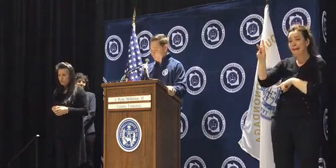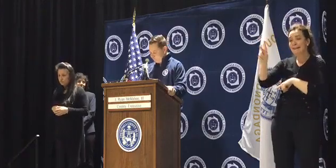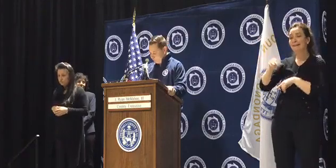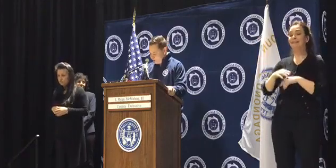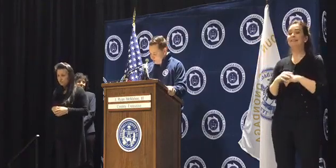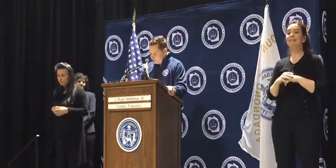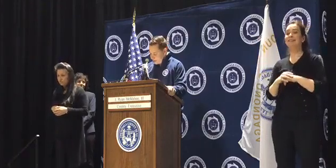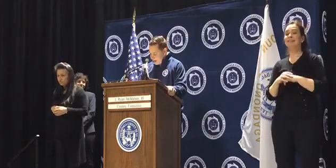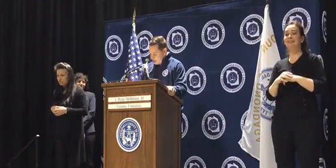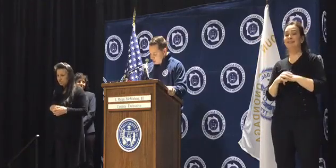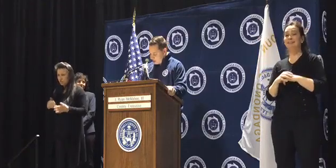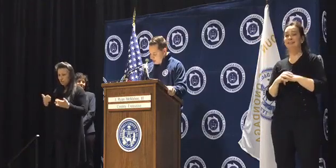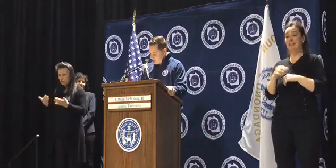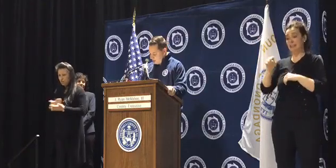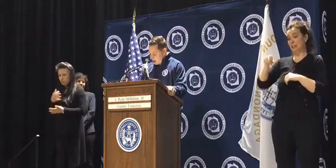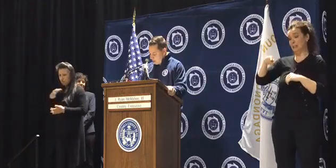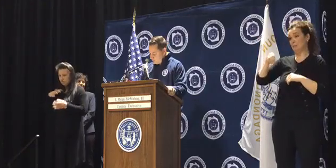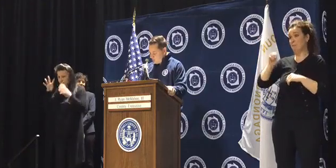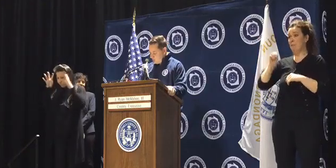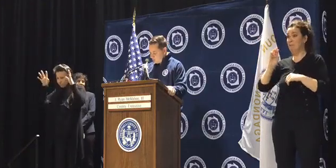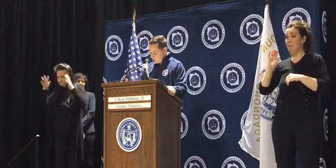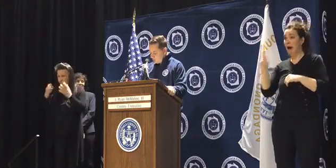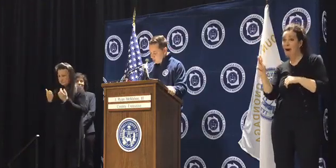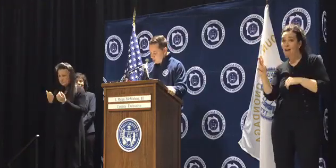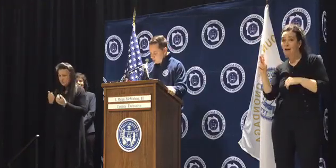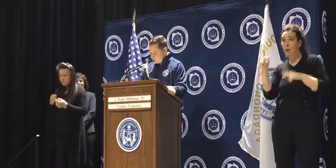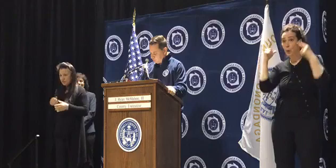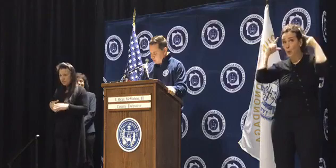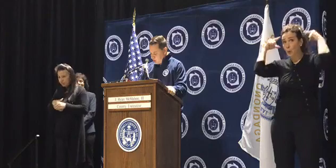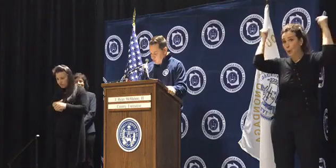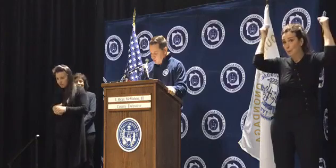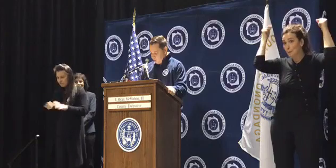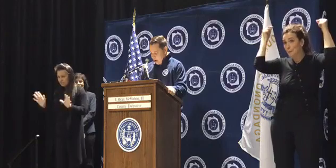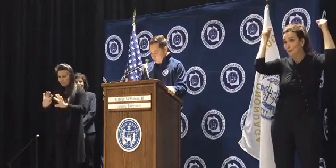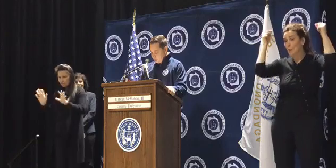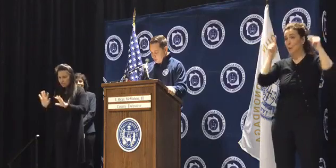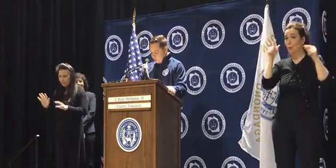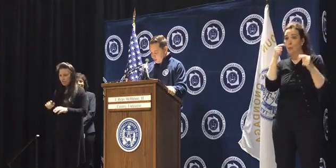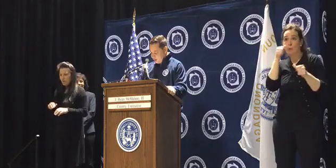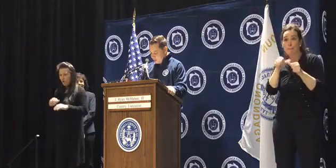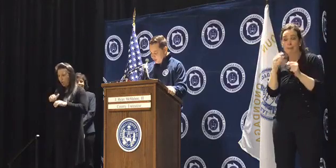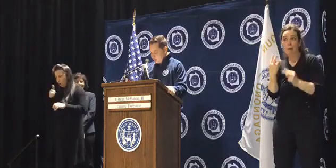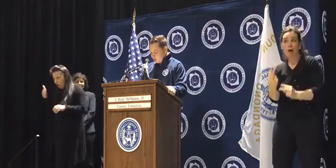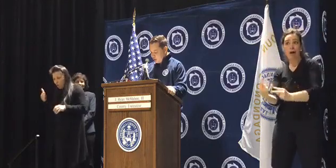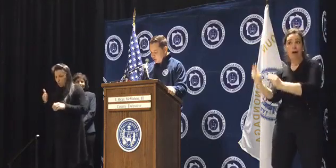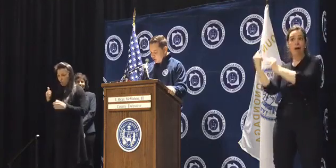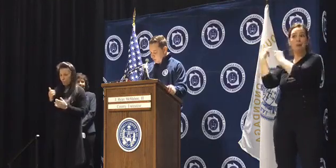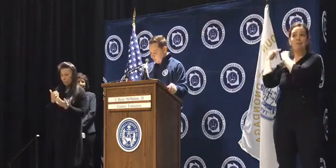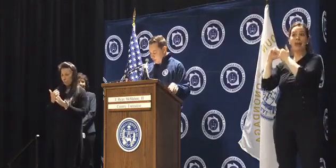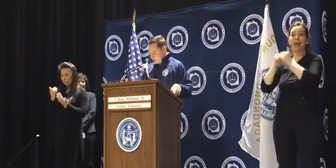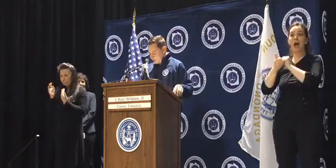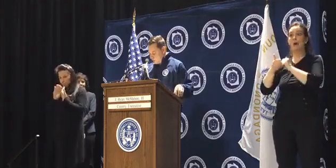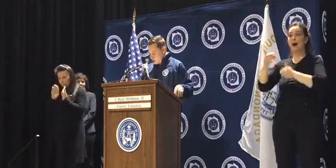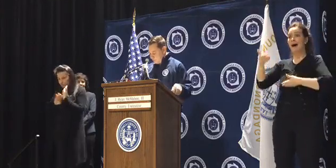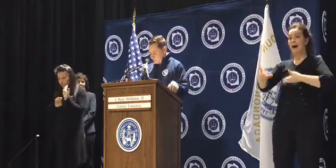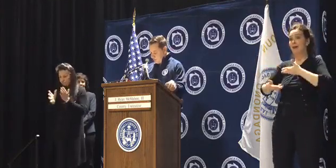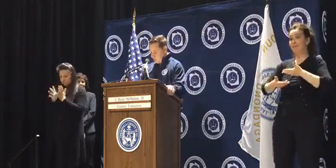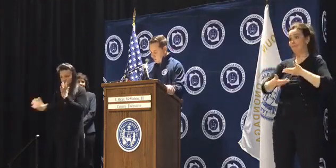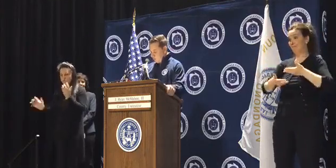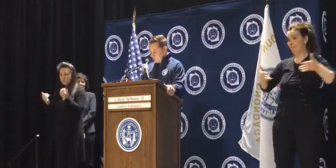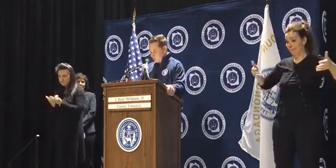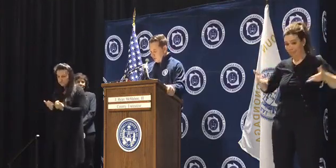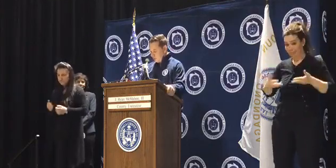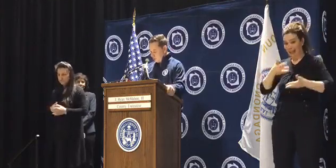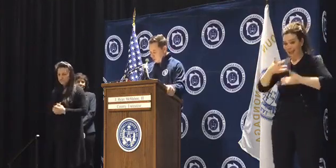other. The handshake had been around for thousands of years. One popular theory is that was a gesture that began as a way of